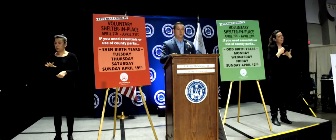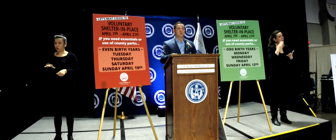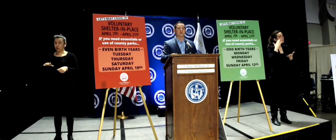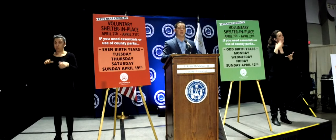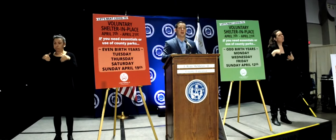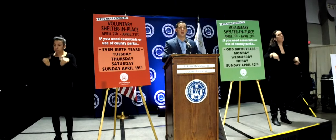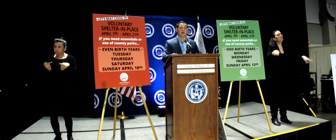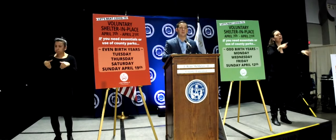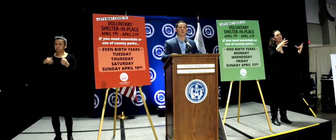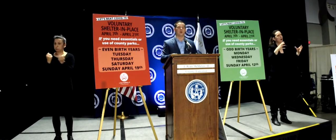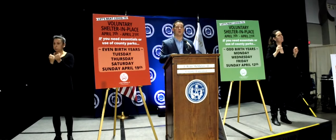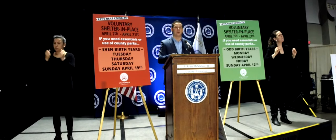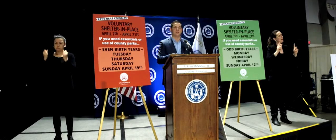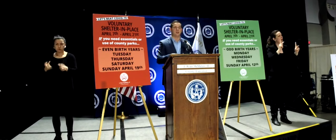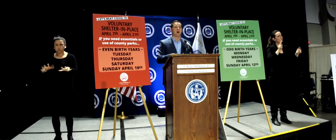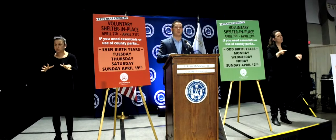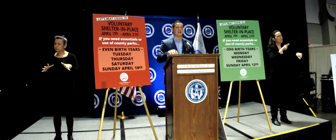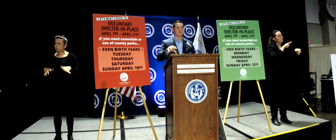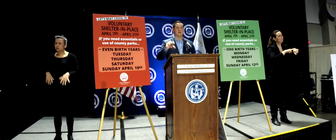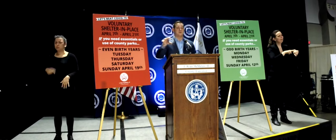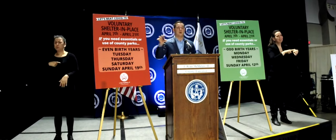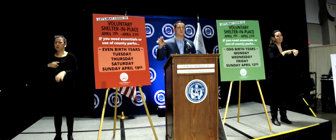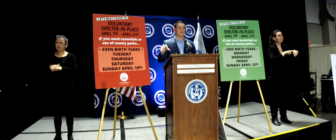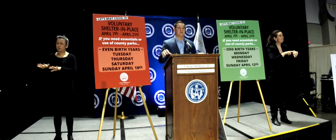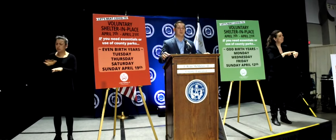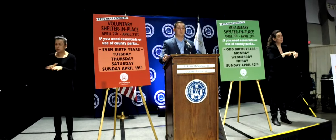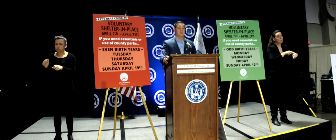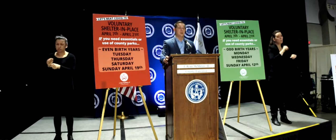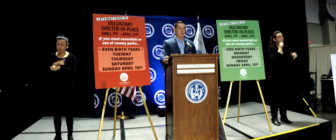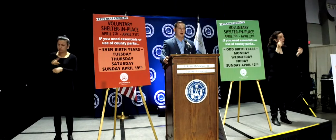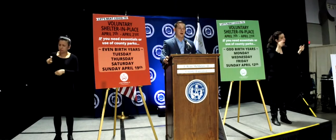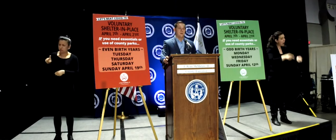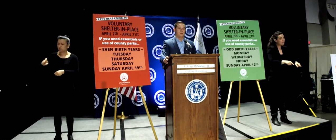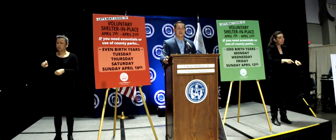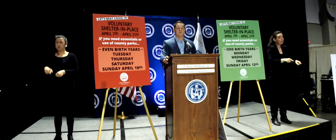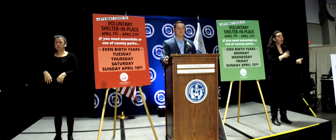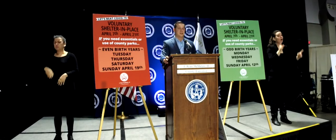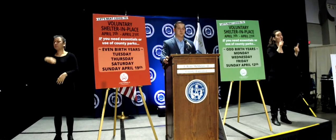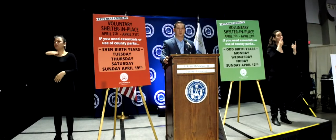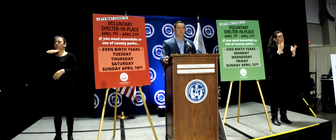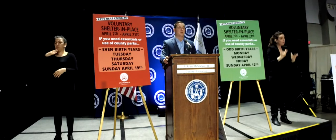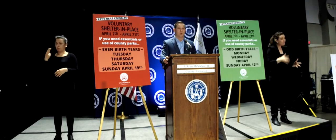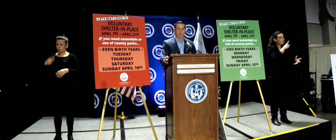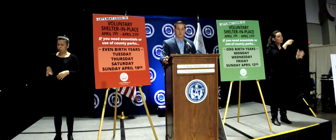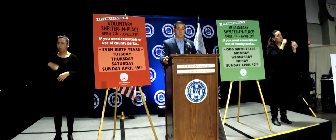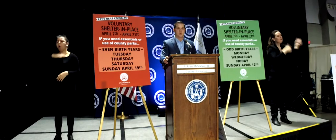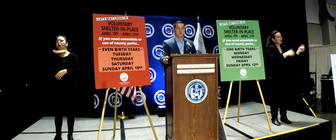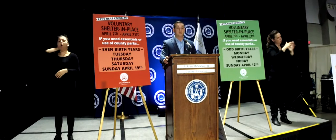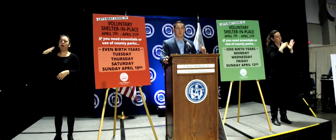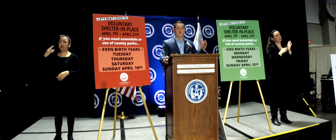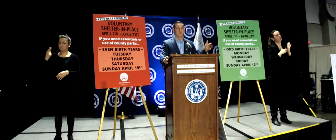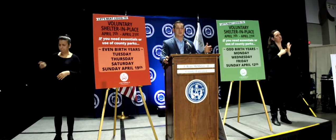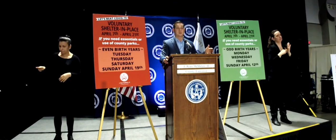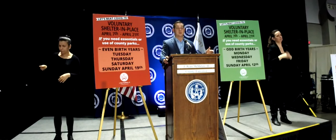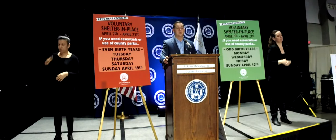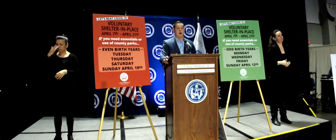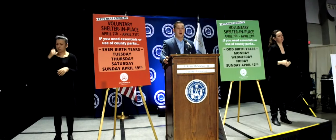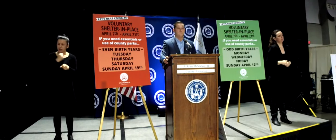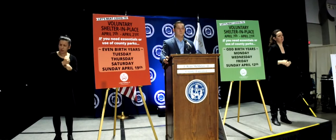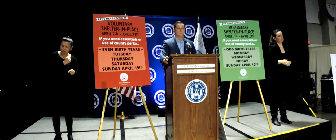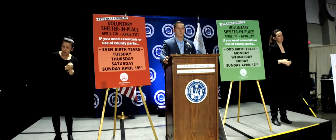start looking at our economic recovery and the next layer of tough decisions. We're desperate to go pave roads, to do other